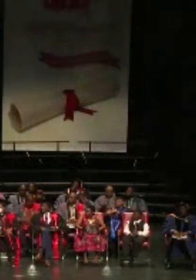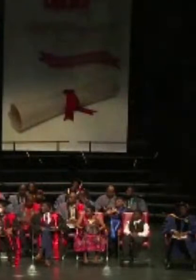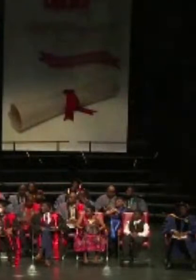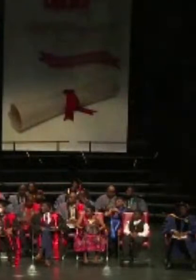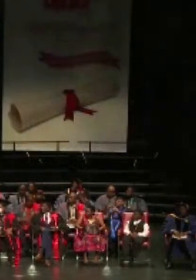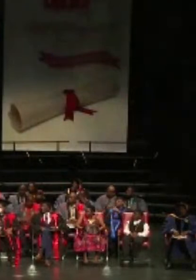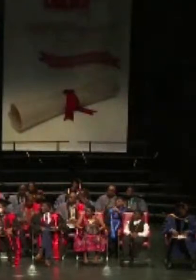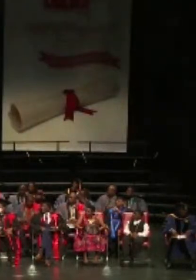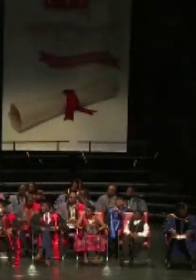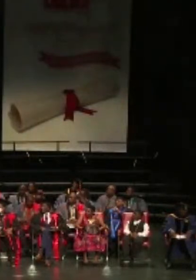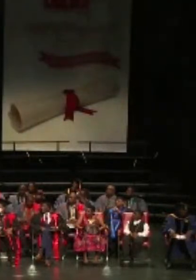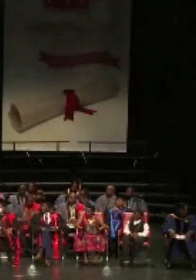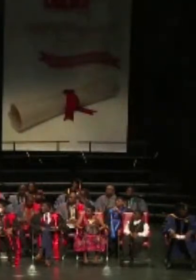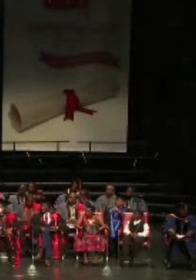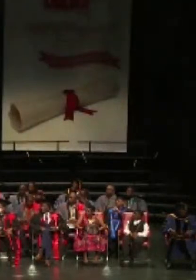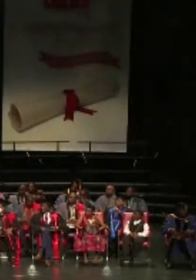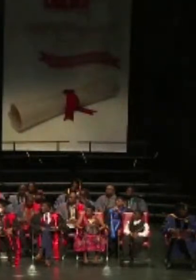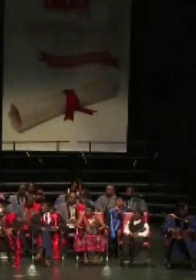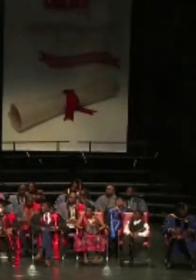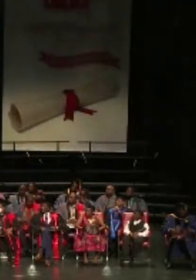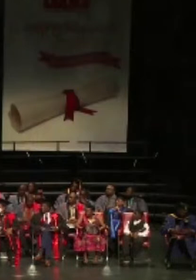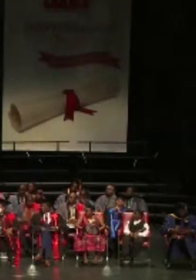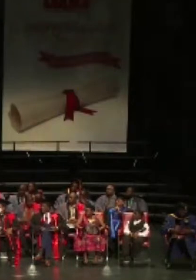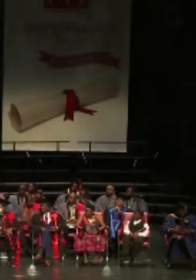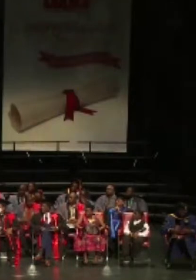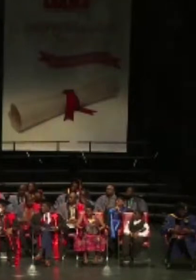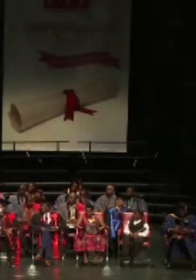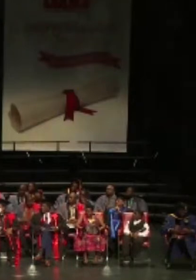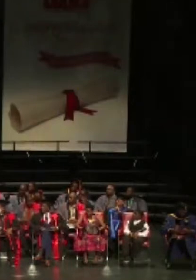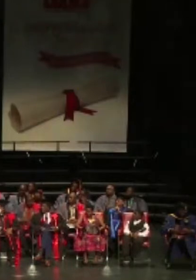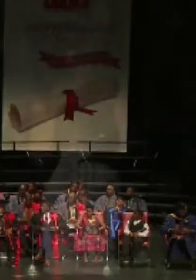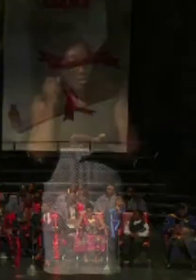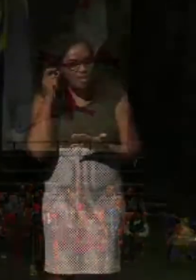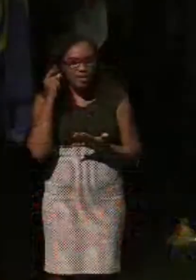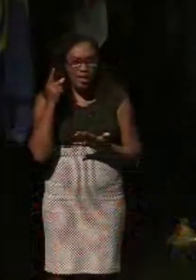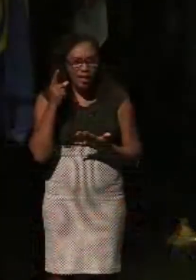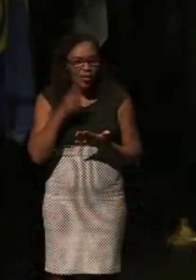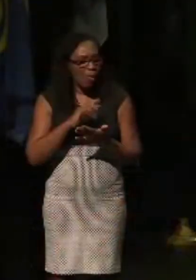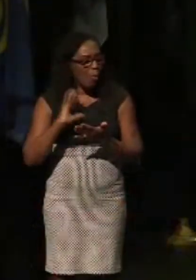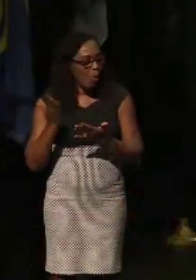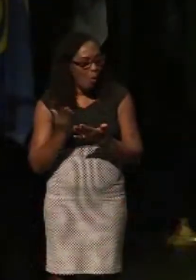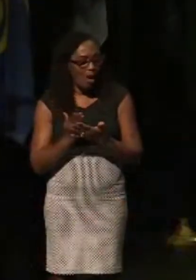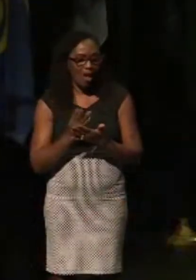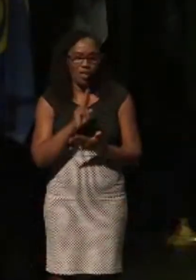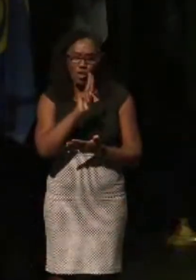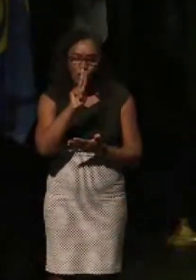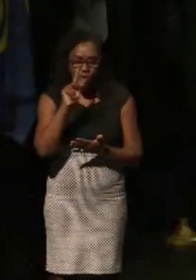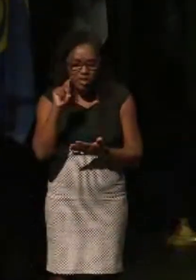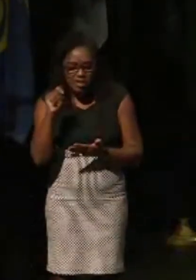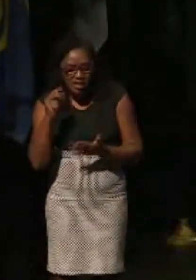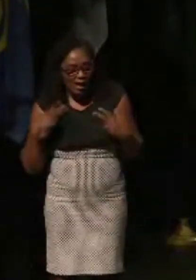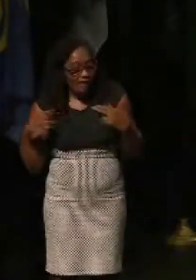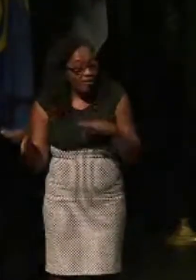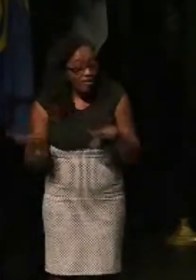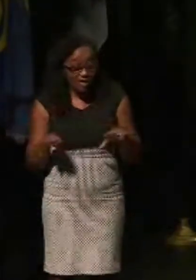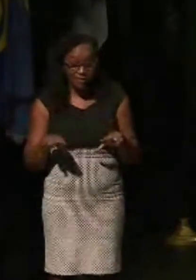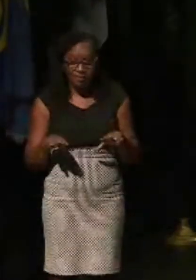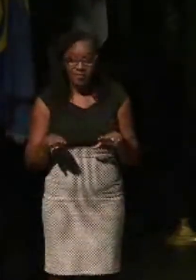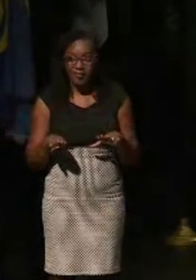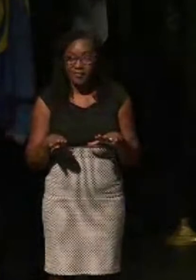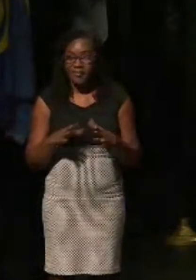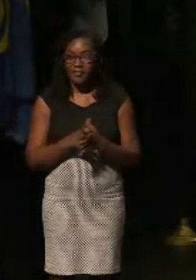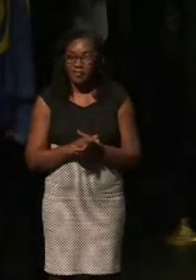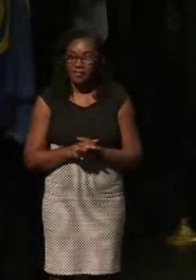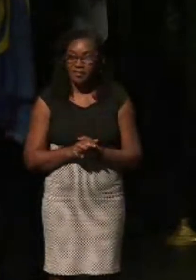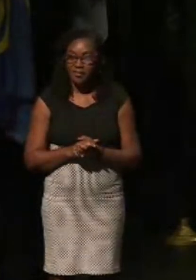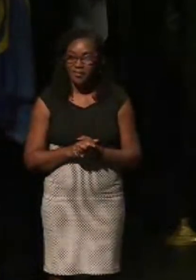I think we often take for granted the number of successes that UTT has achieved. And now I'm so happy to say that we can add you to that